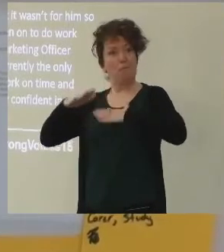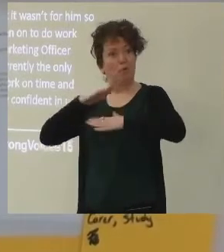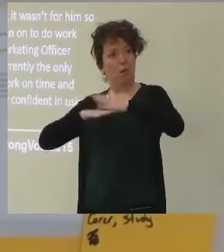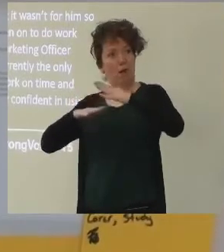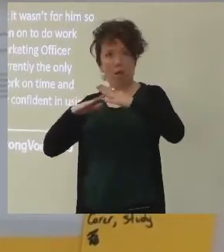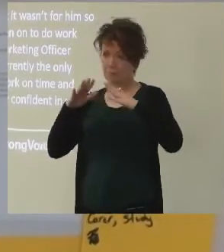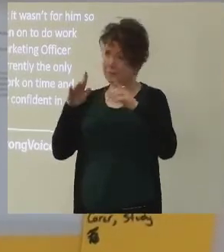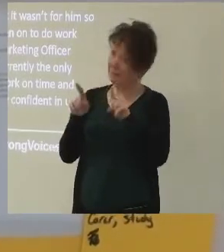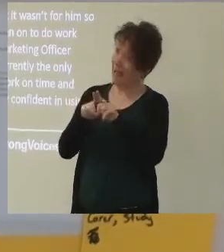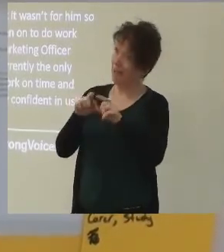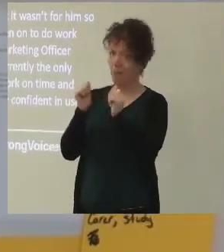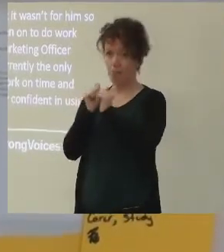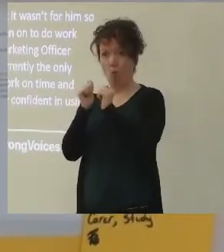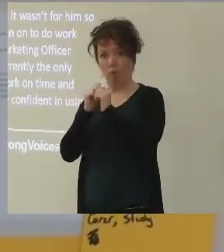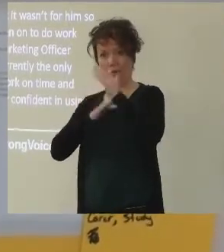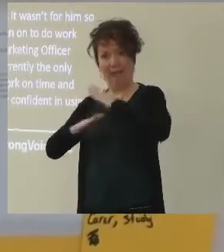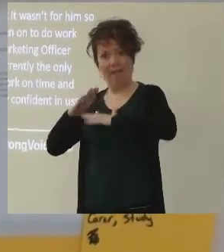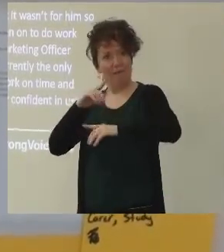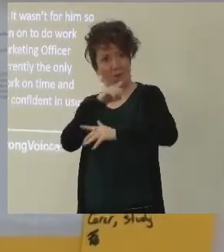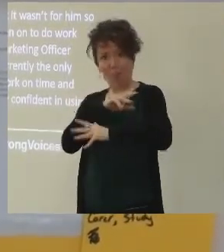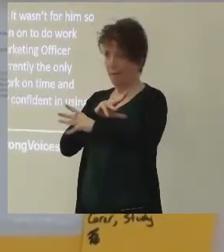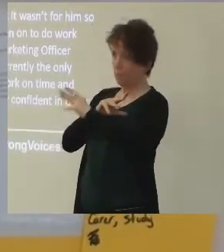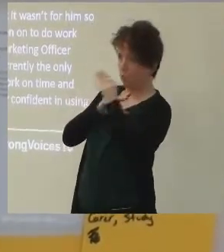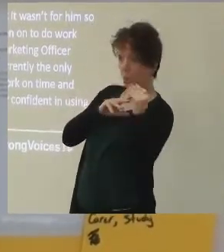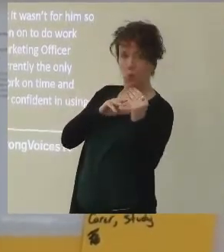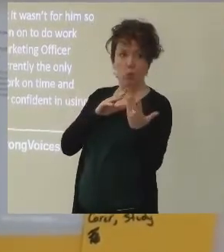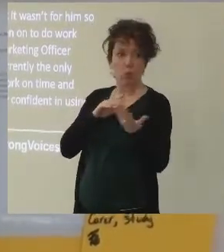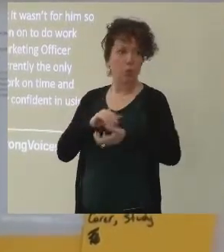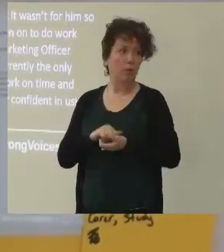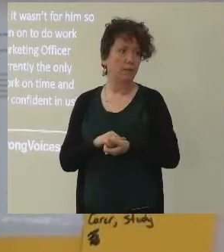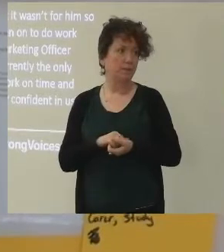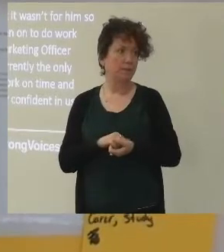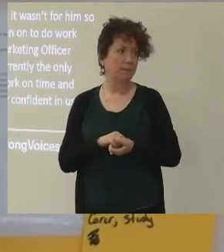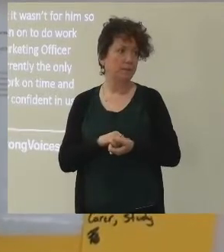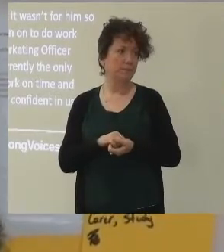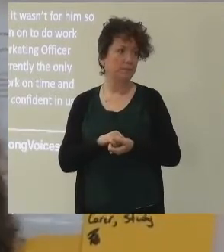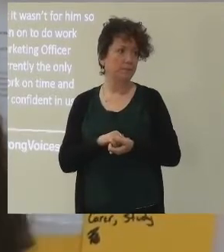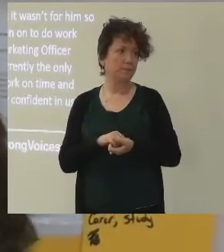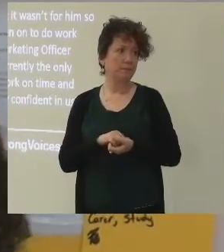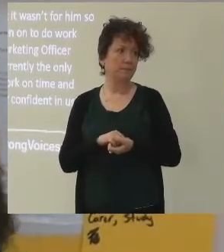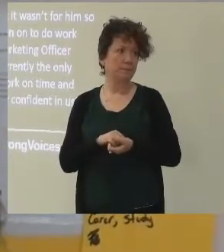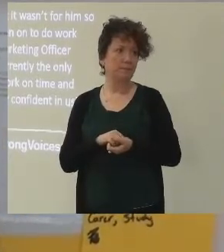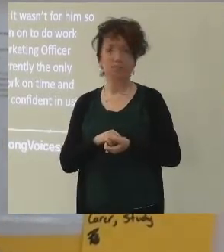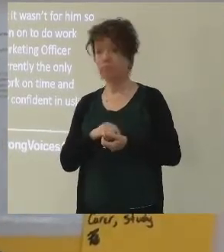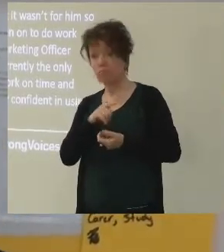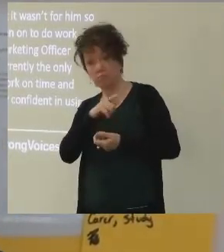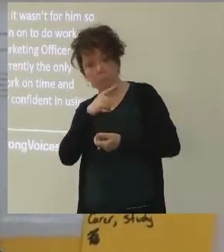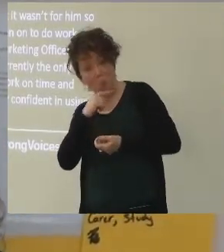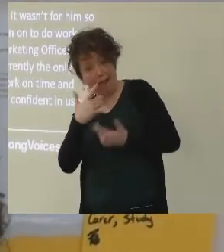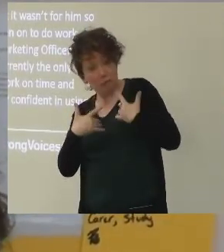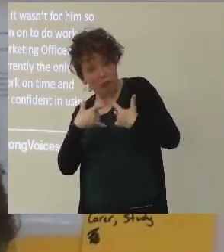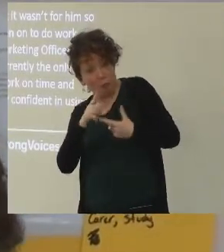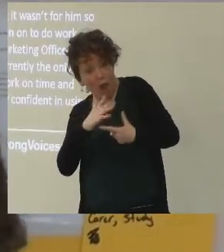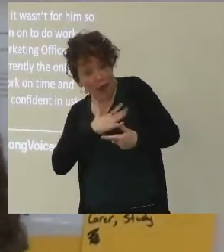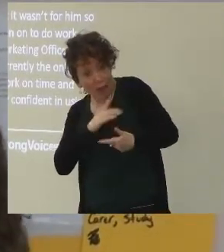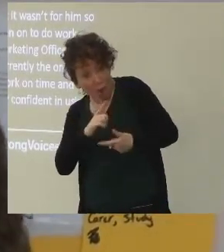behaviour as well, if that's the environment they're working in. Exploring his interests, making